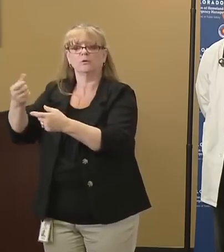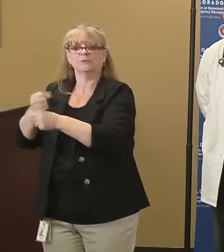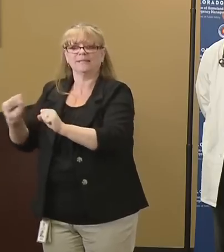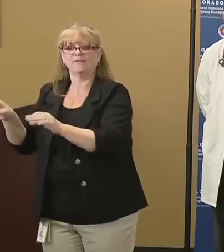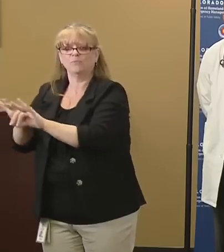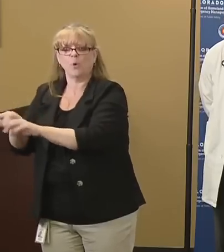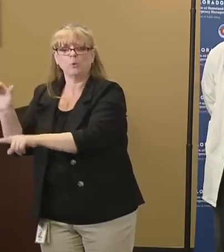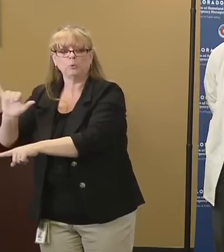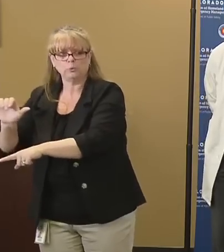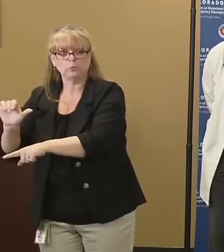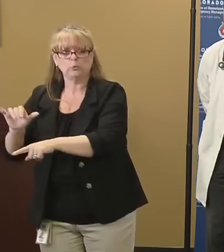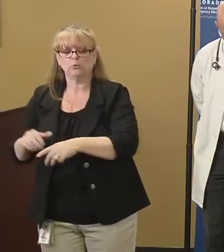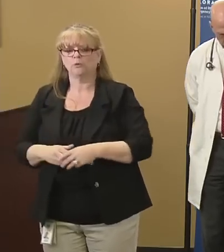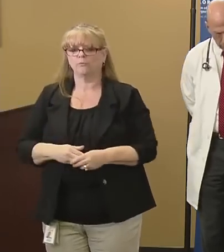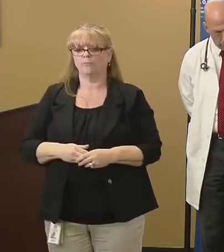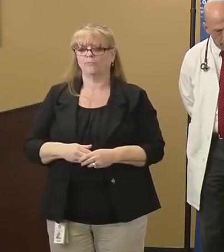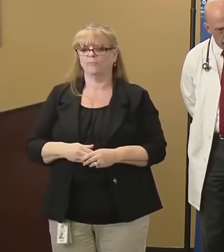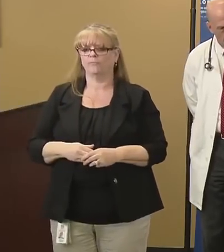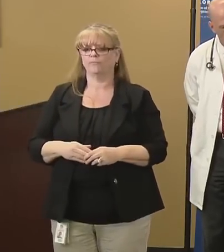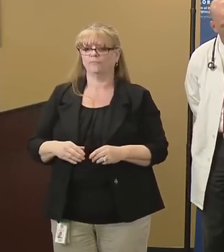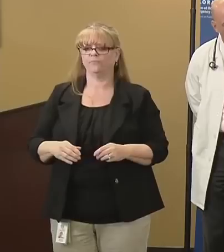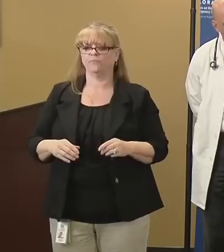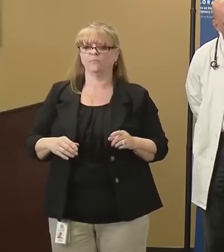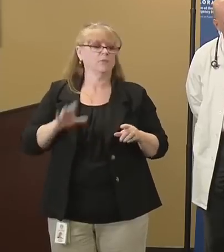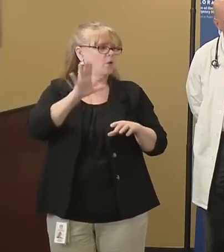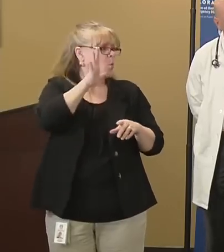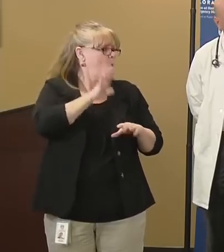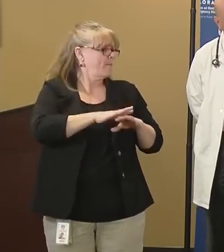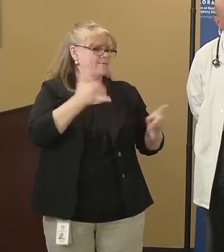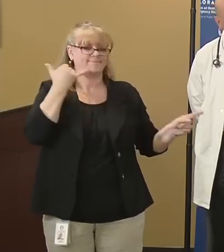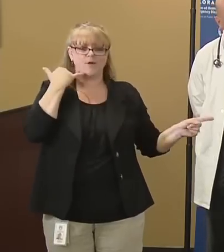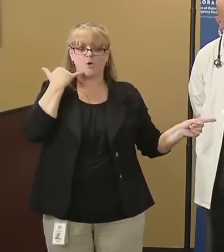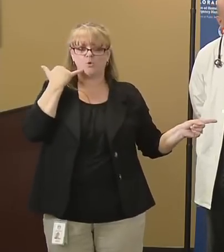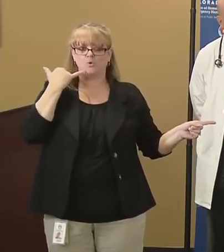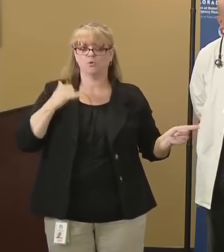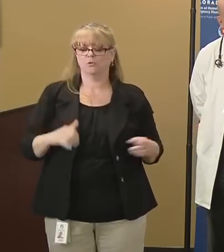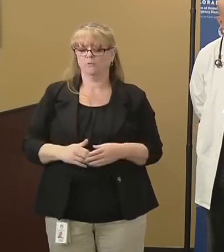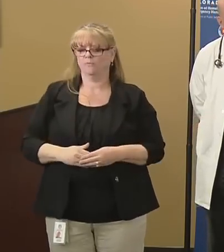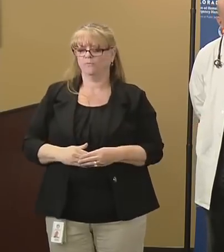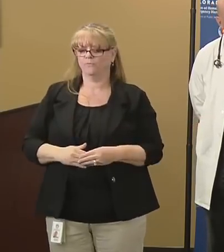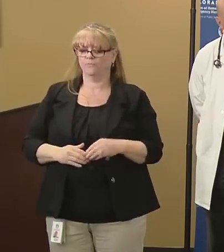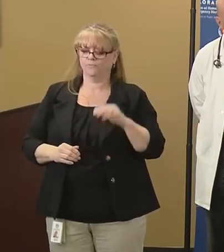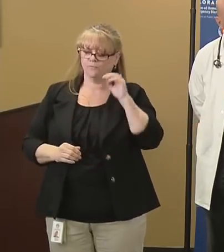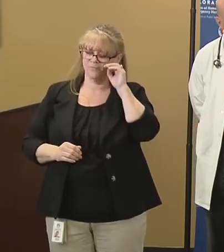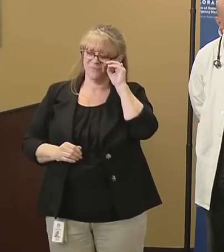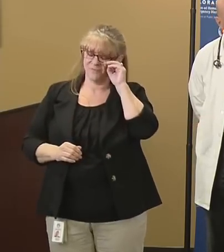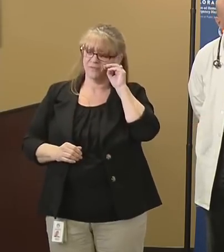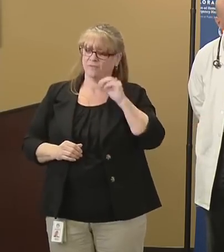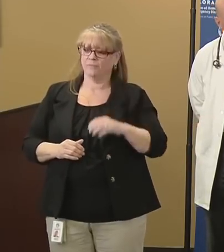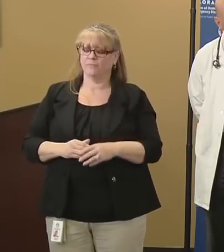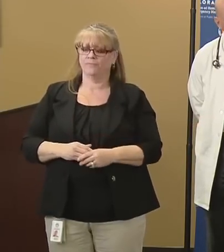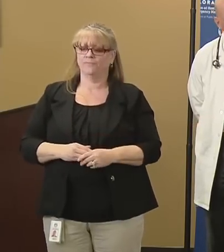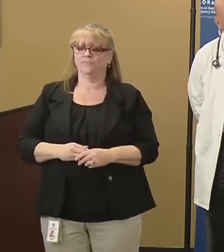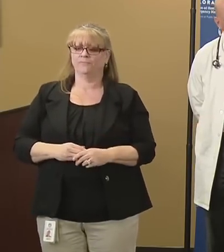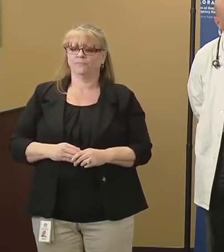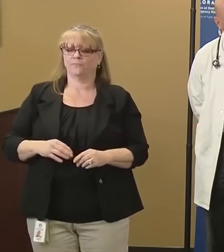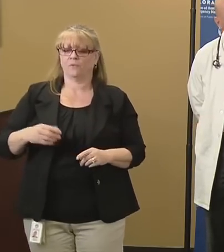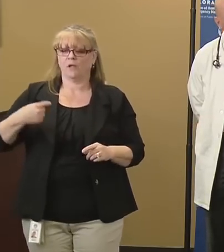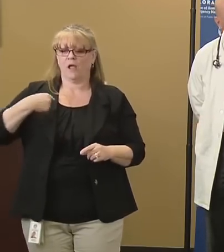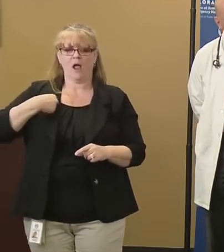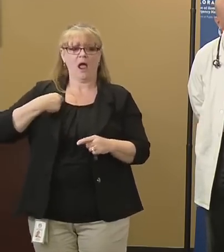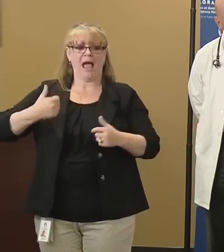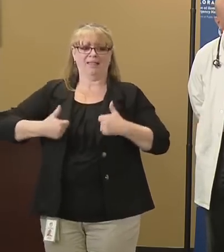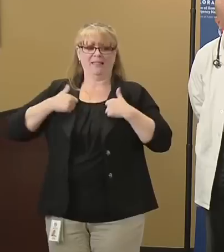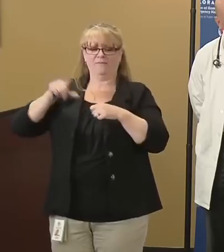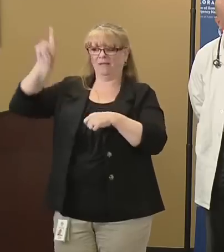Telephone. This is Vinny Belchudas from Bloomberg News in Denver. The high country, do you suspect